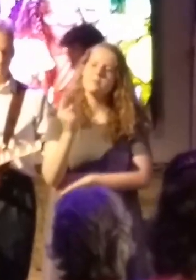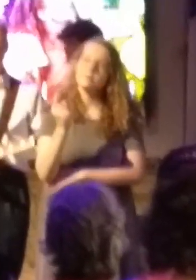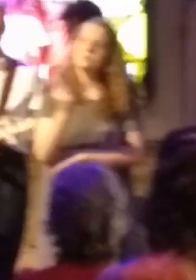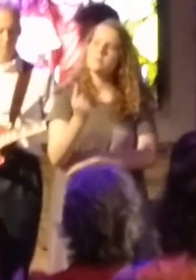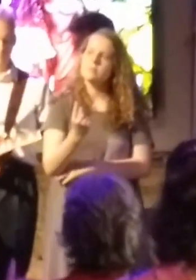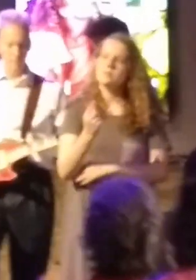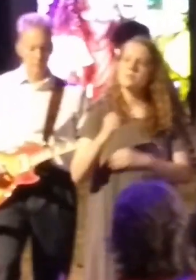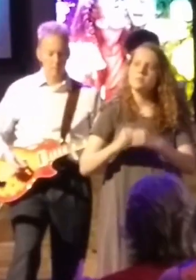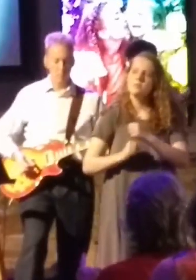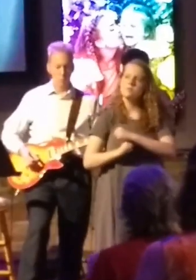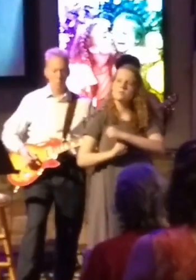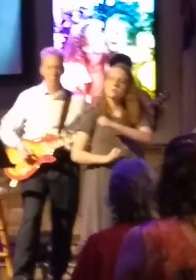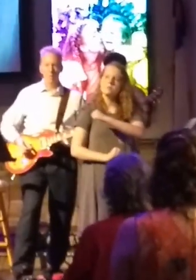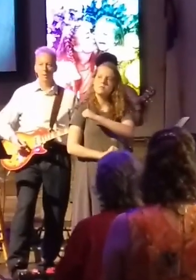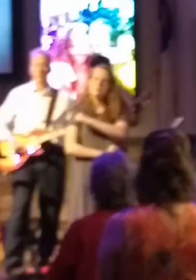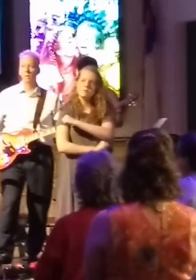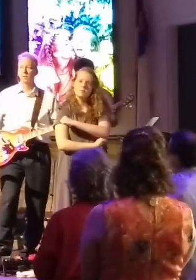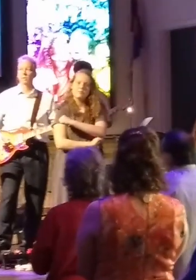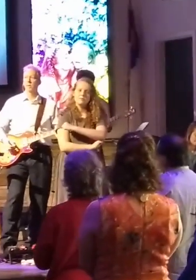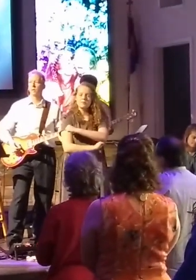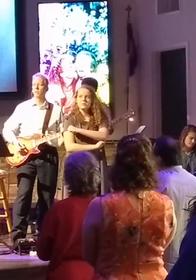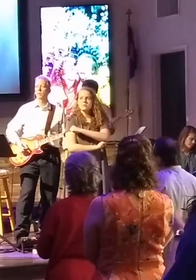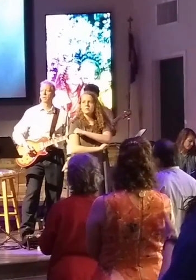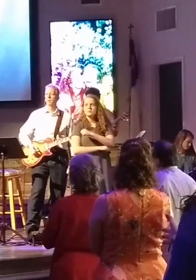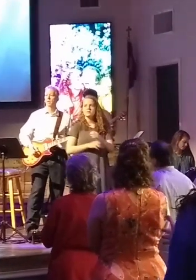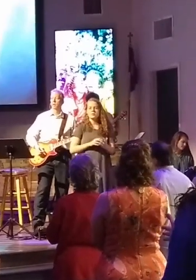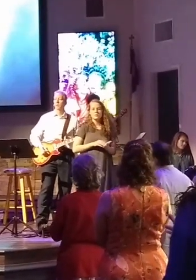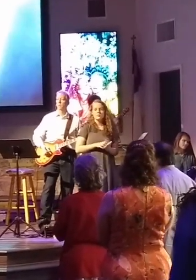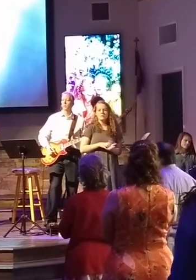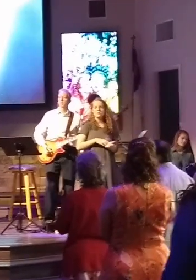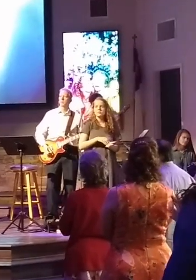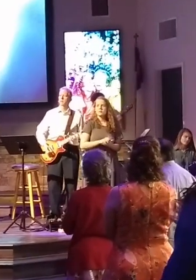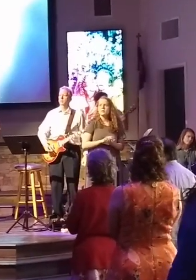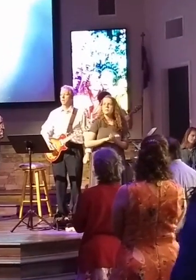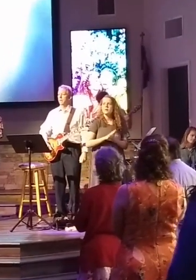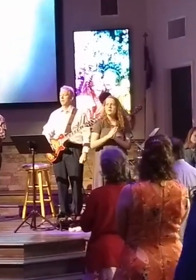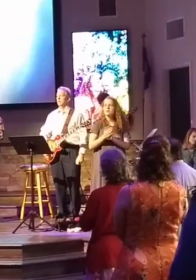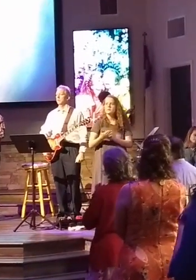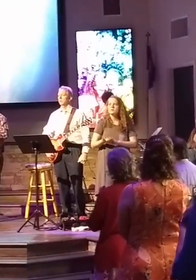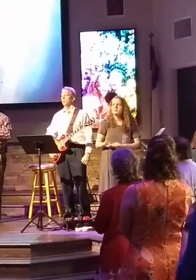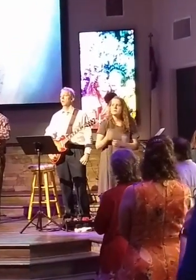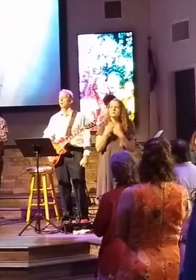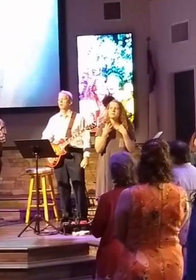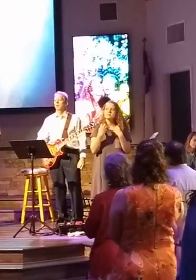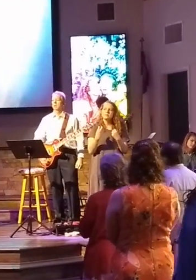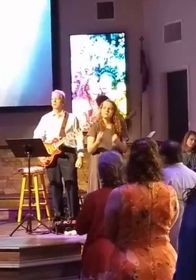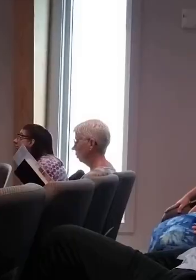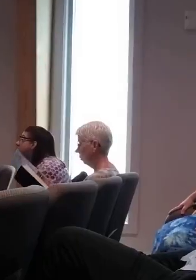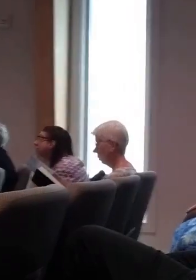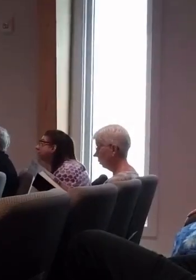overflows. Your power in us is all we need. Your sacrifice has made us